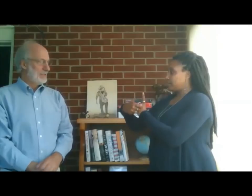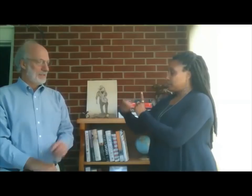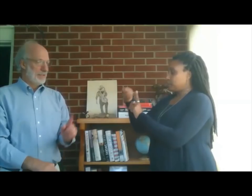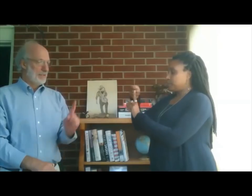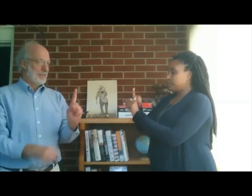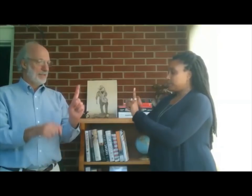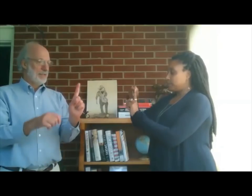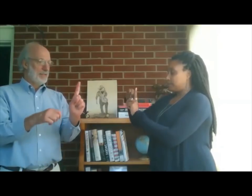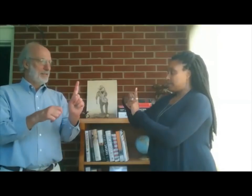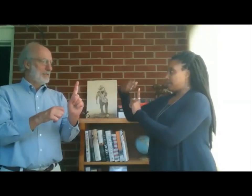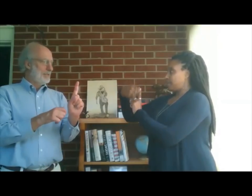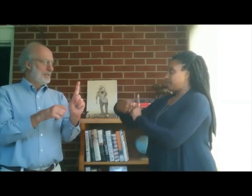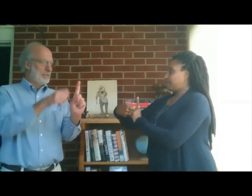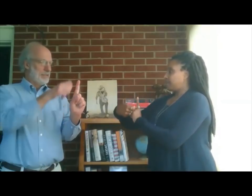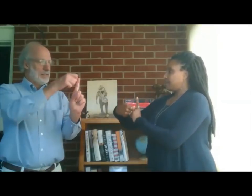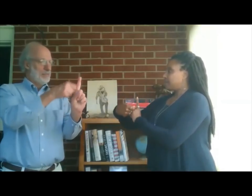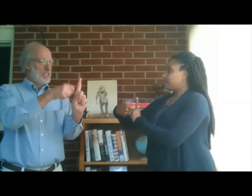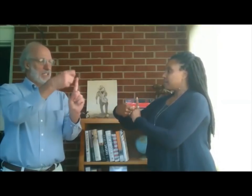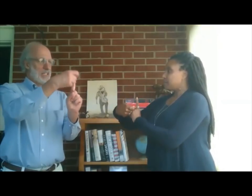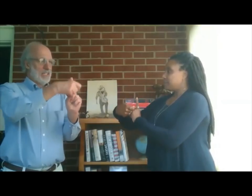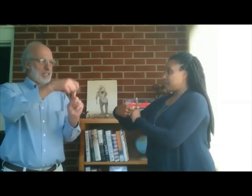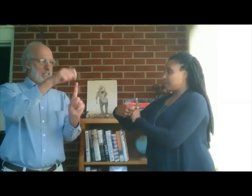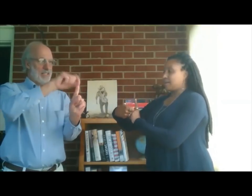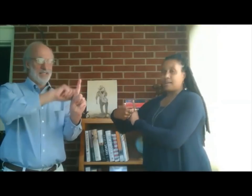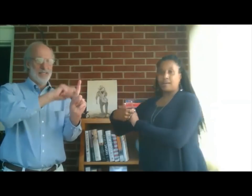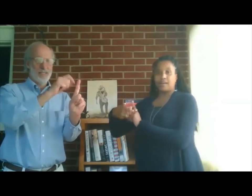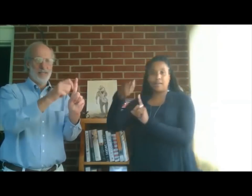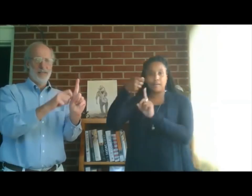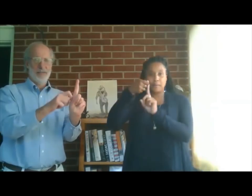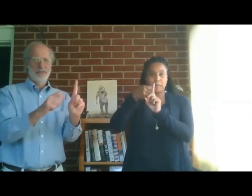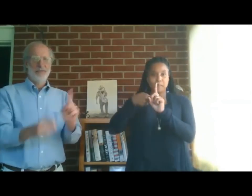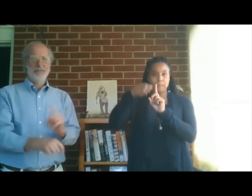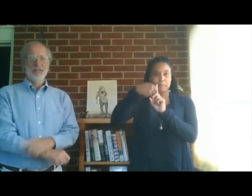Banana. Like you're peeling Banana. banana.